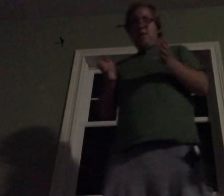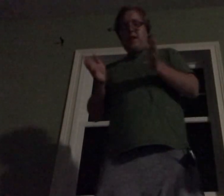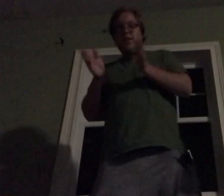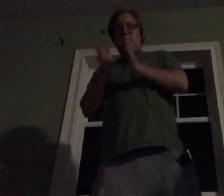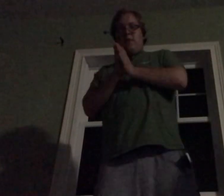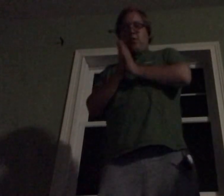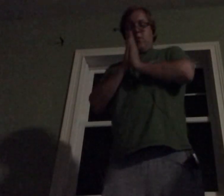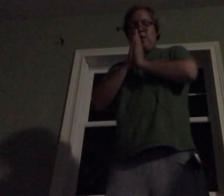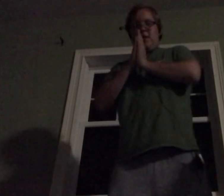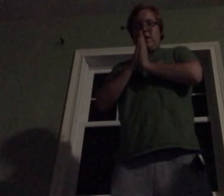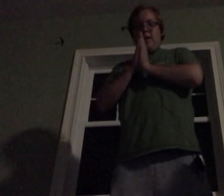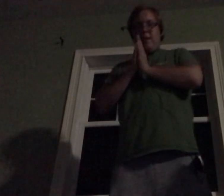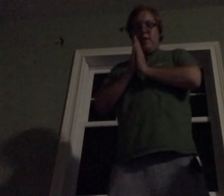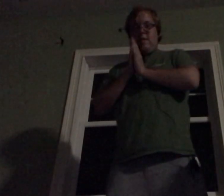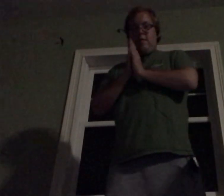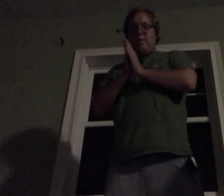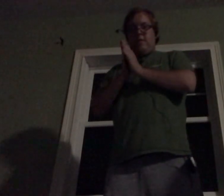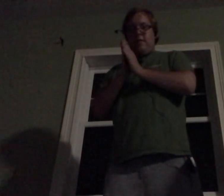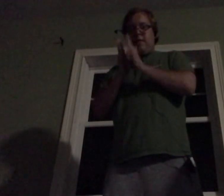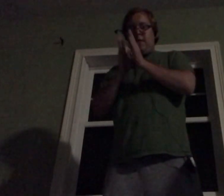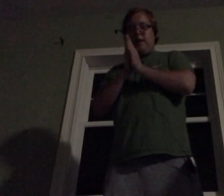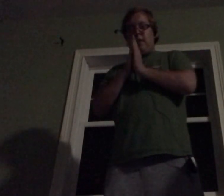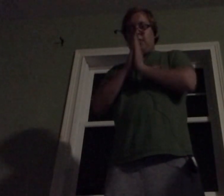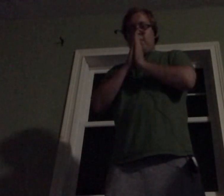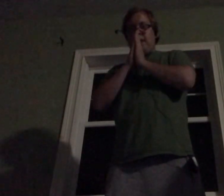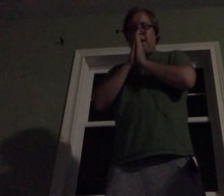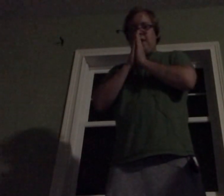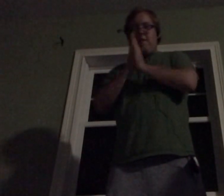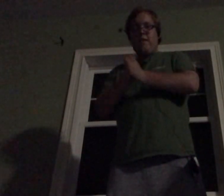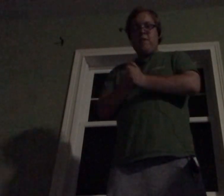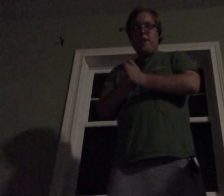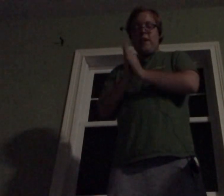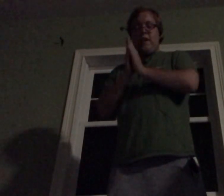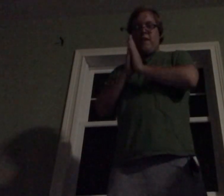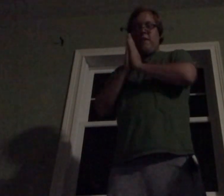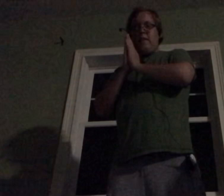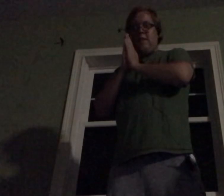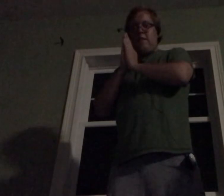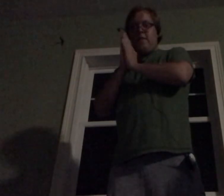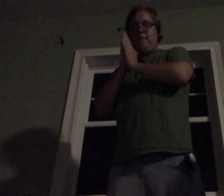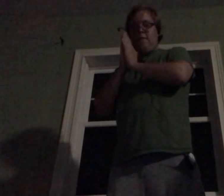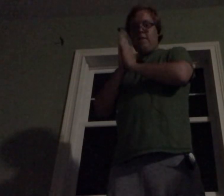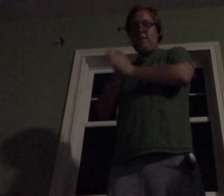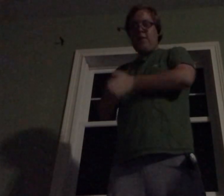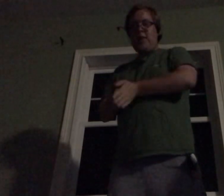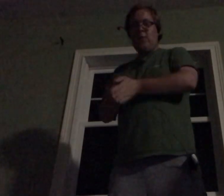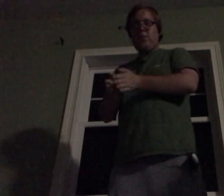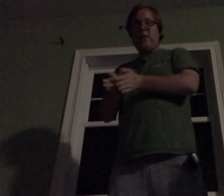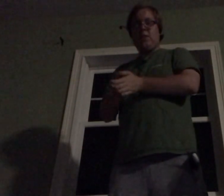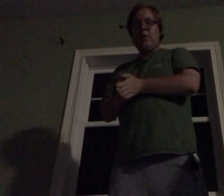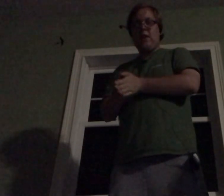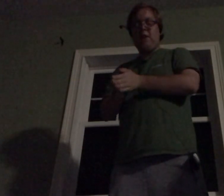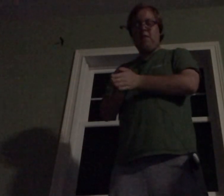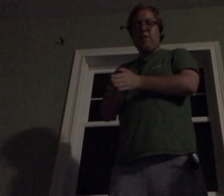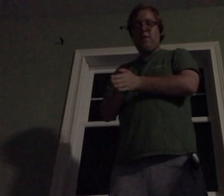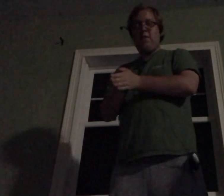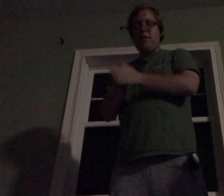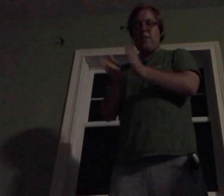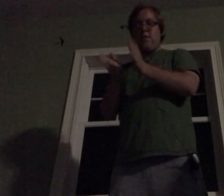So this next one is, you know, my fifth and final single off of Dawn